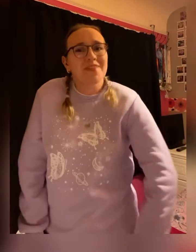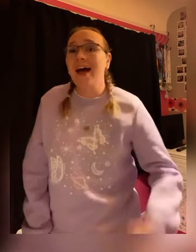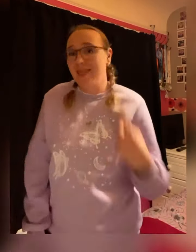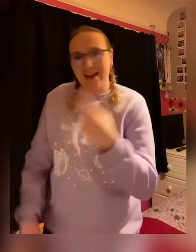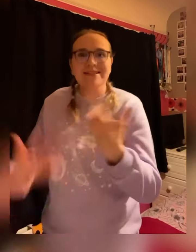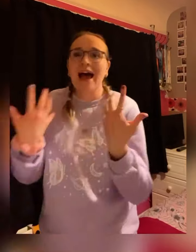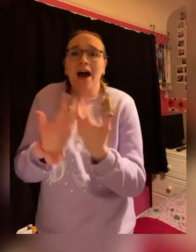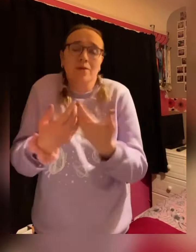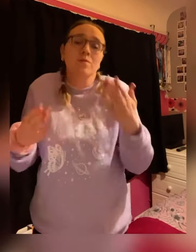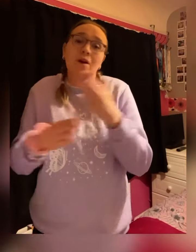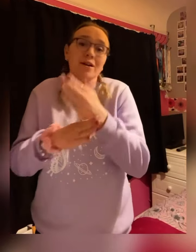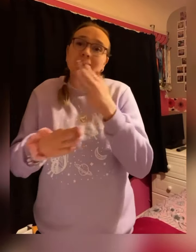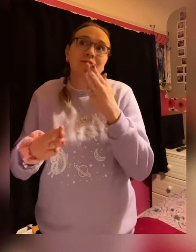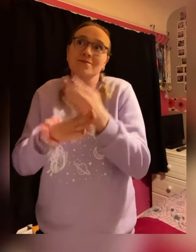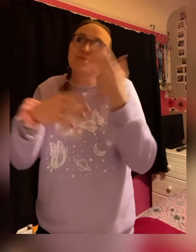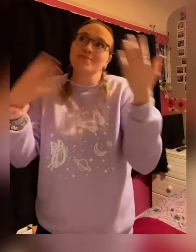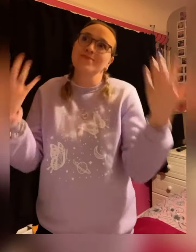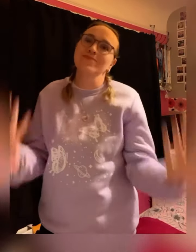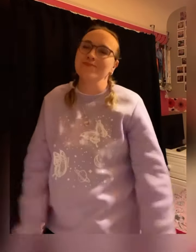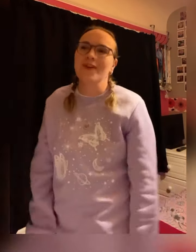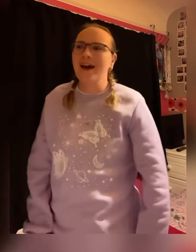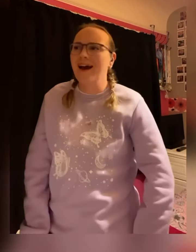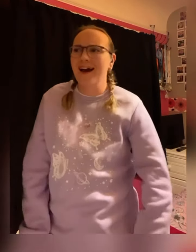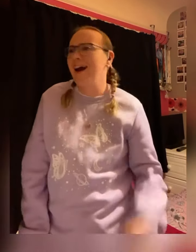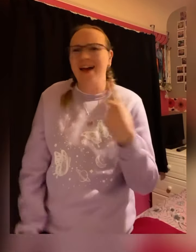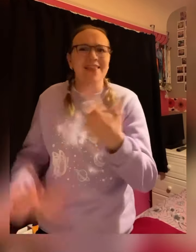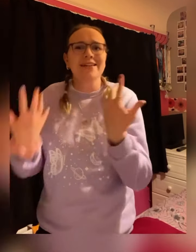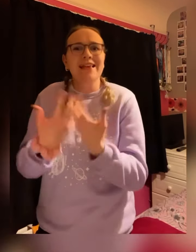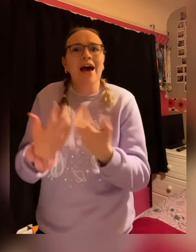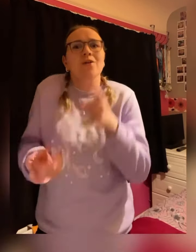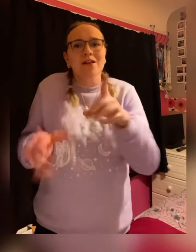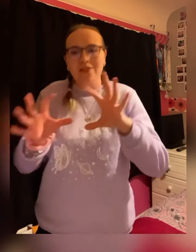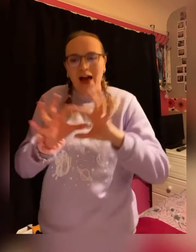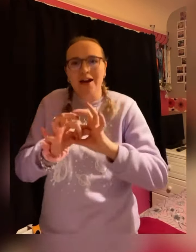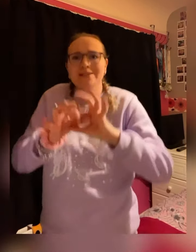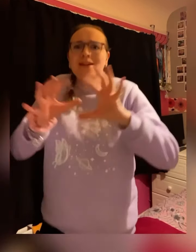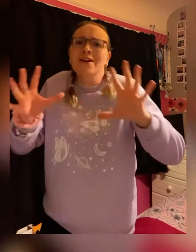that's how it works, that's how you lost the girl